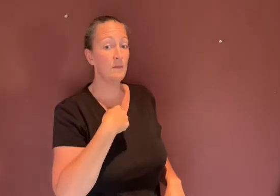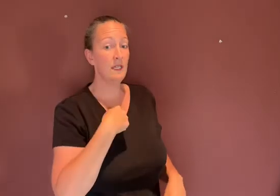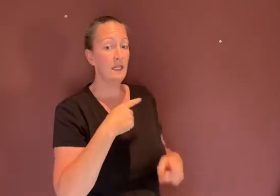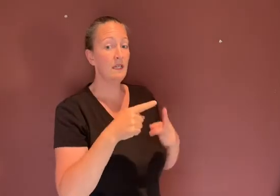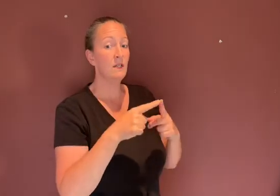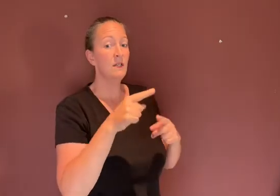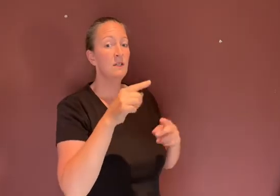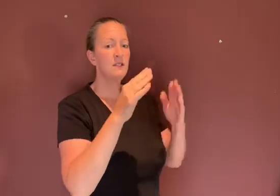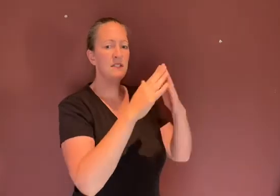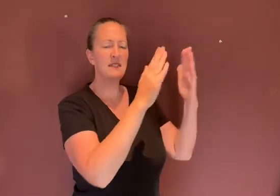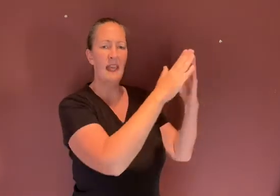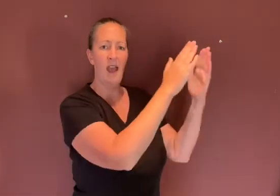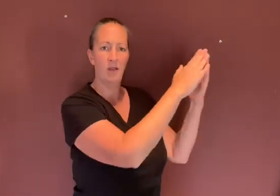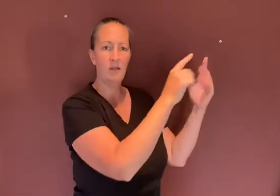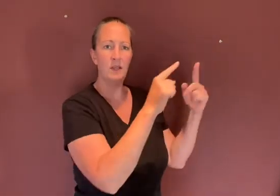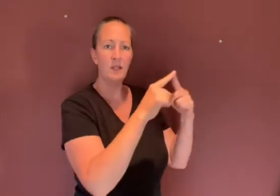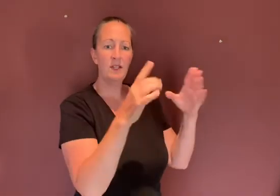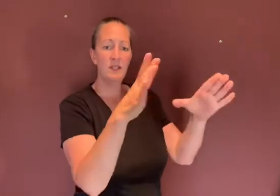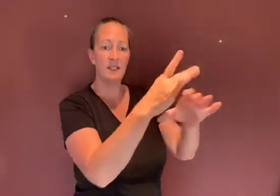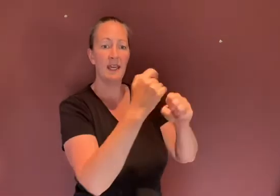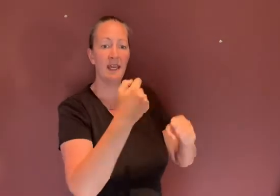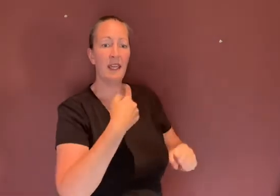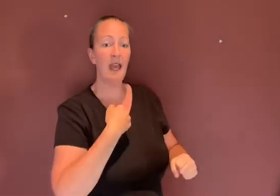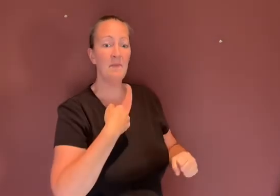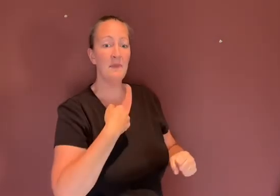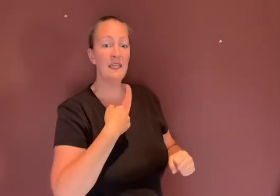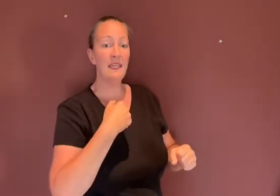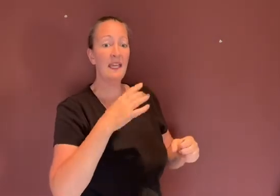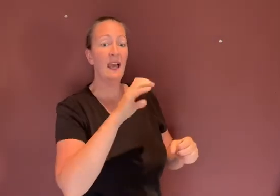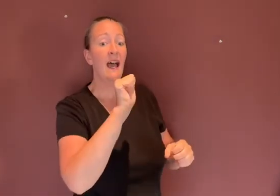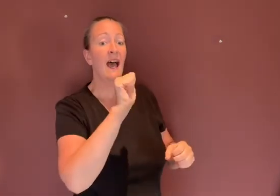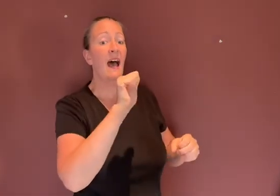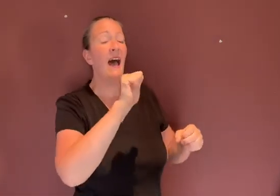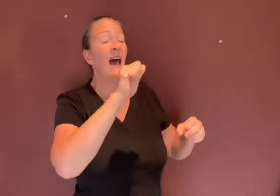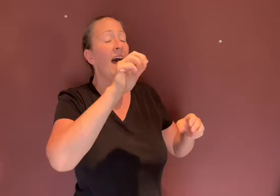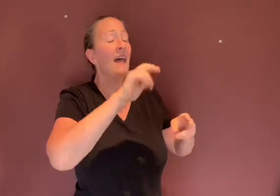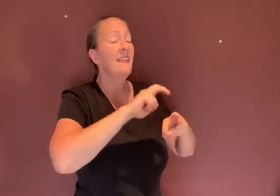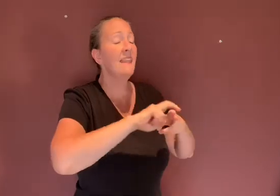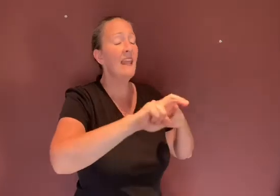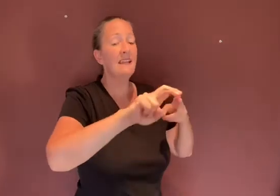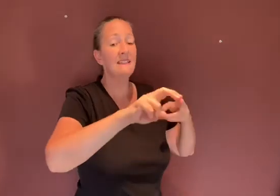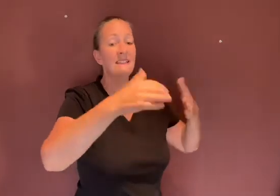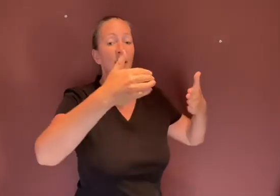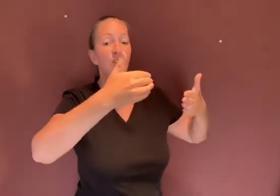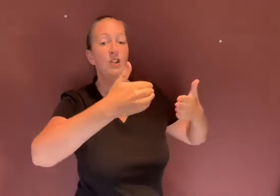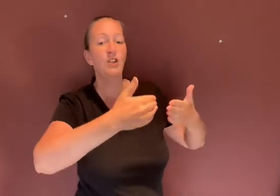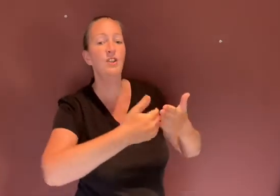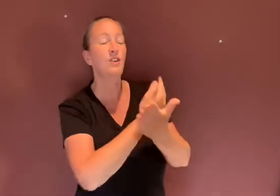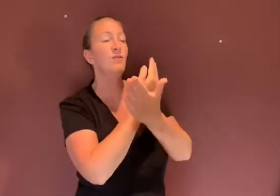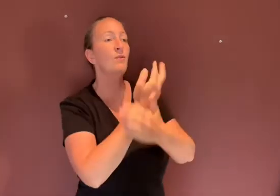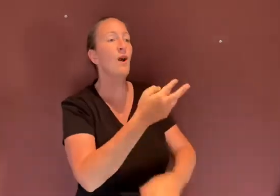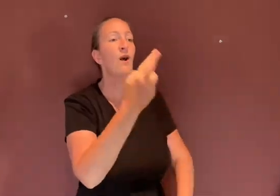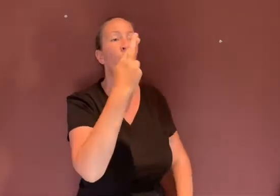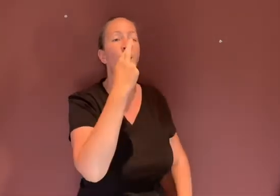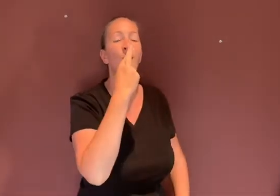me to town to get me a nice new